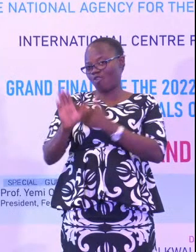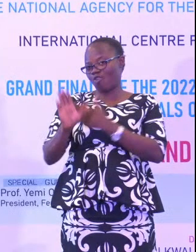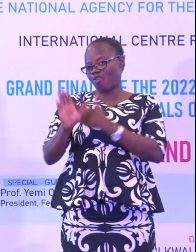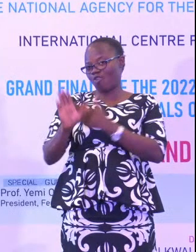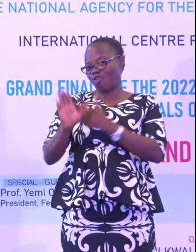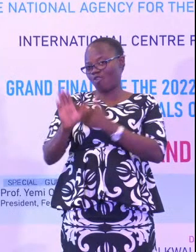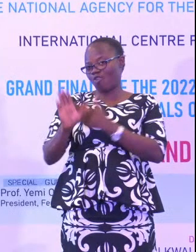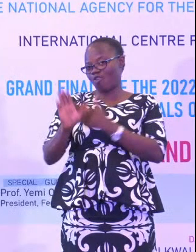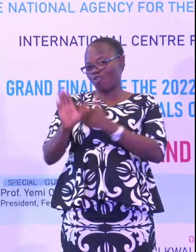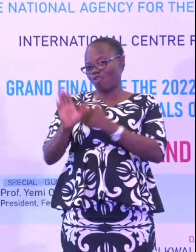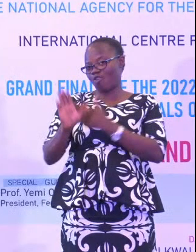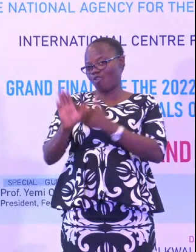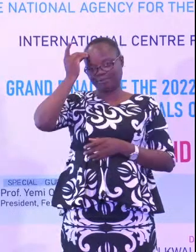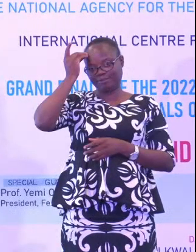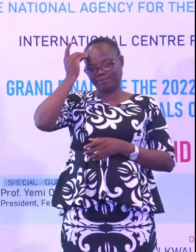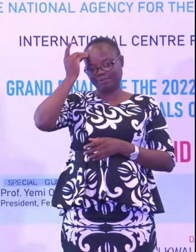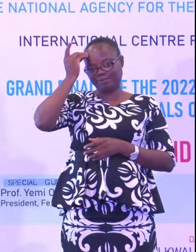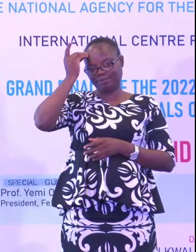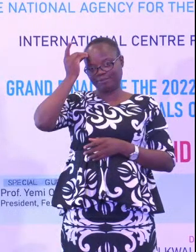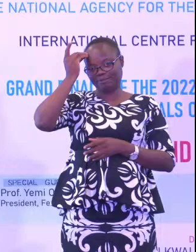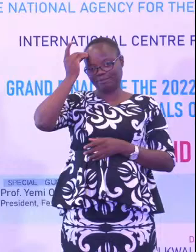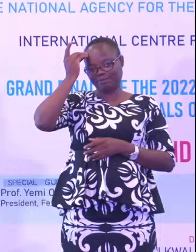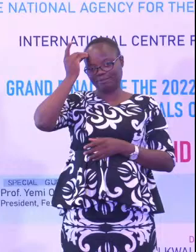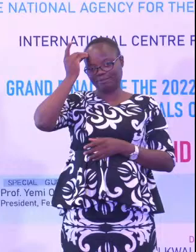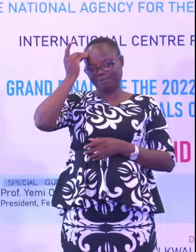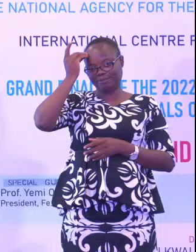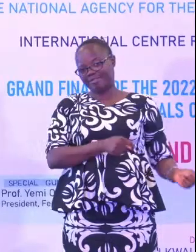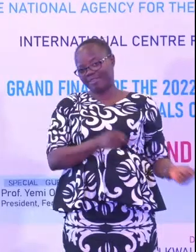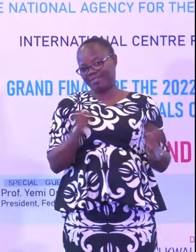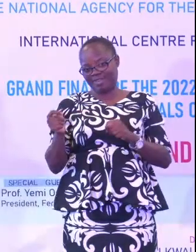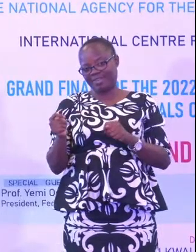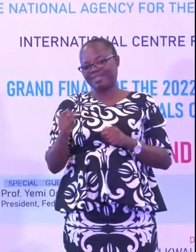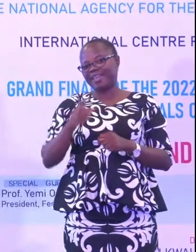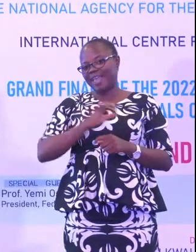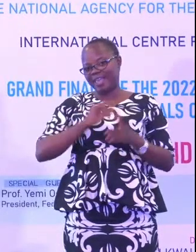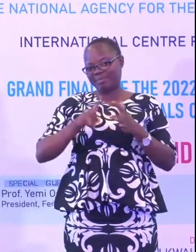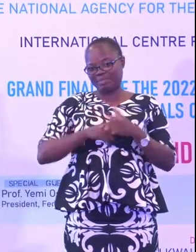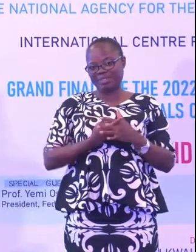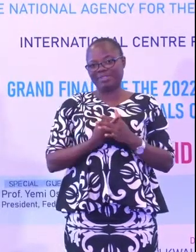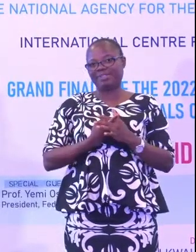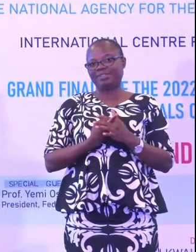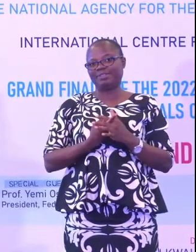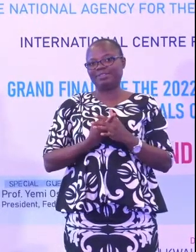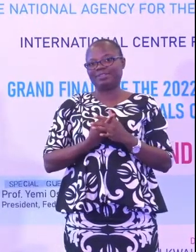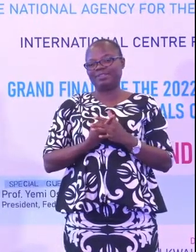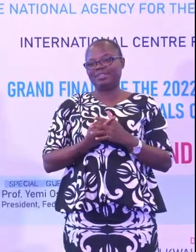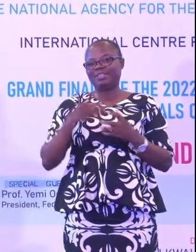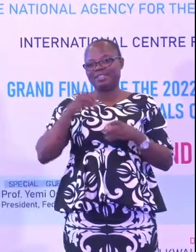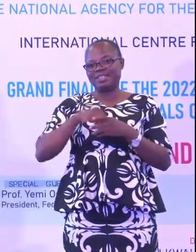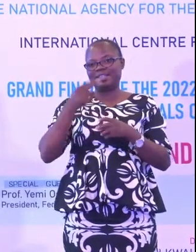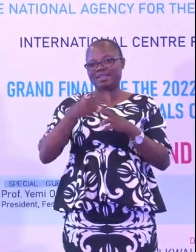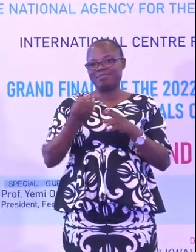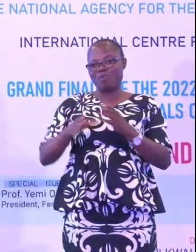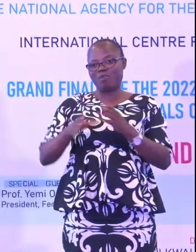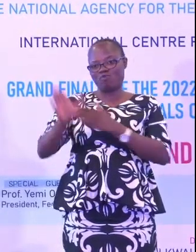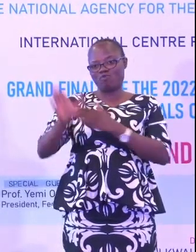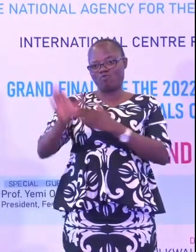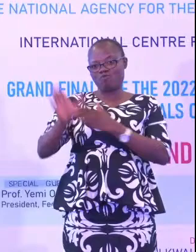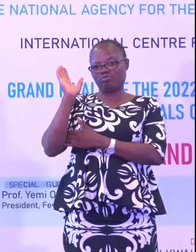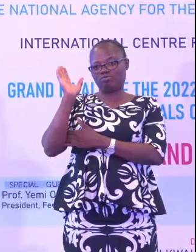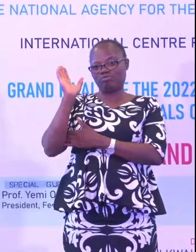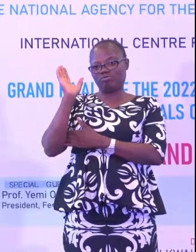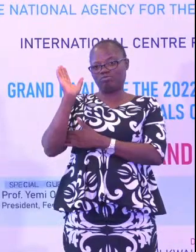against the devil encouraging trafficking, and I begin in the name of God, the